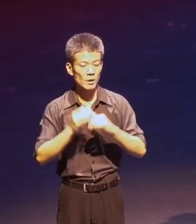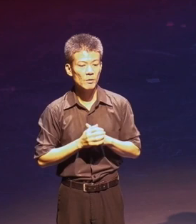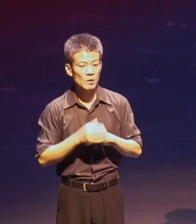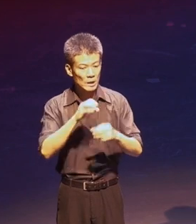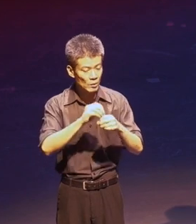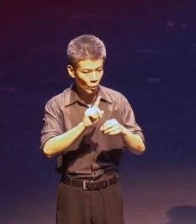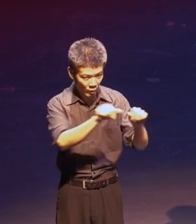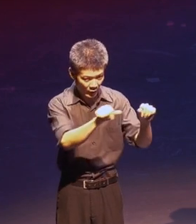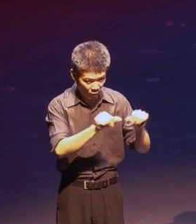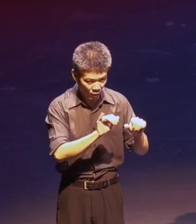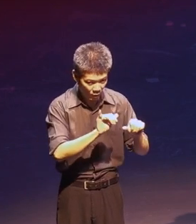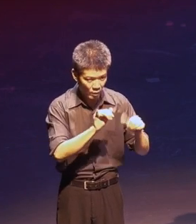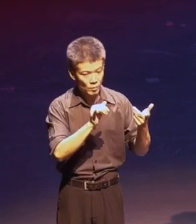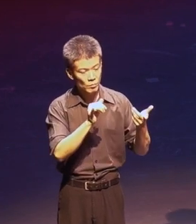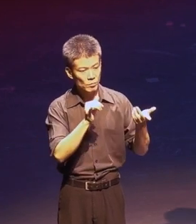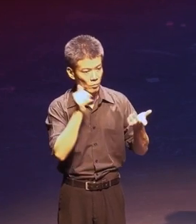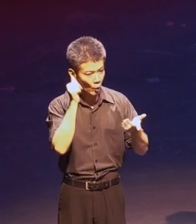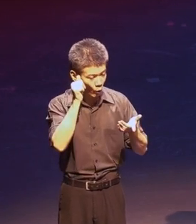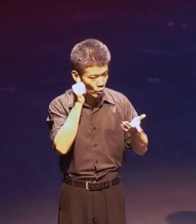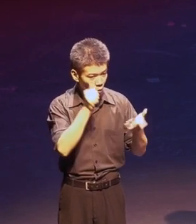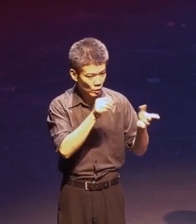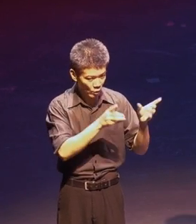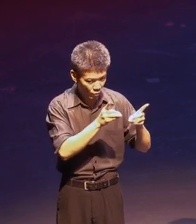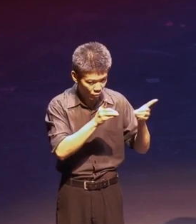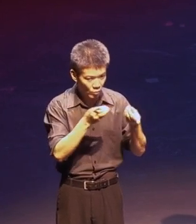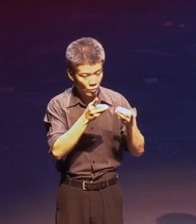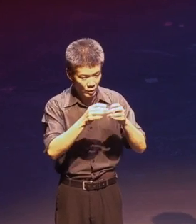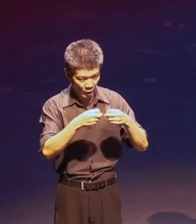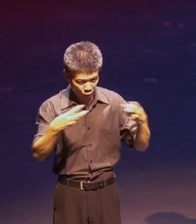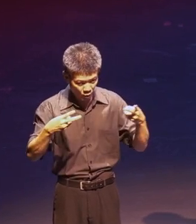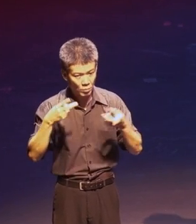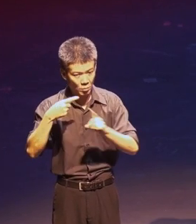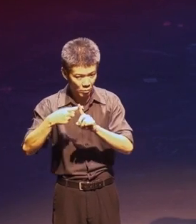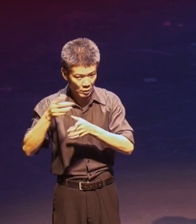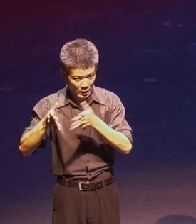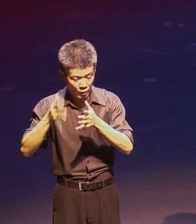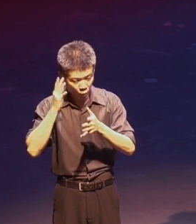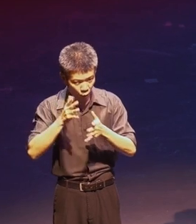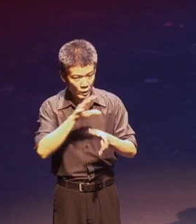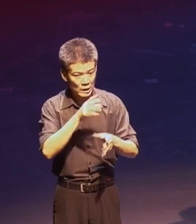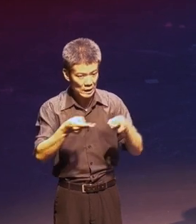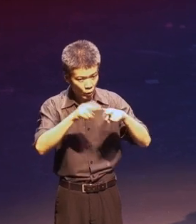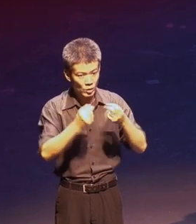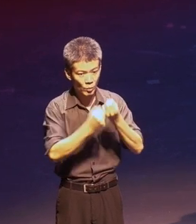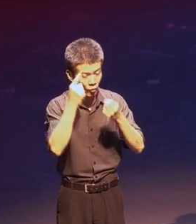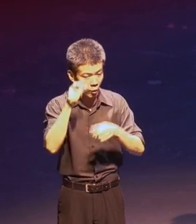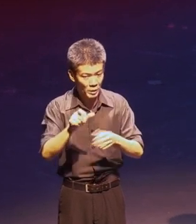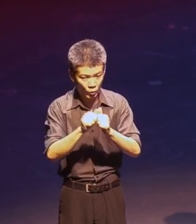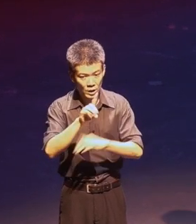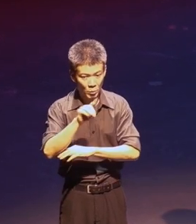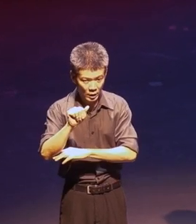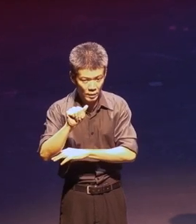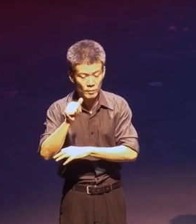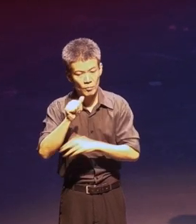in areas such as audio description, captioning, signing. We will also increase support for persons with